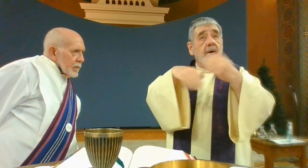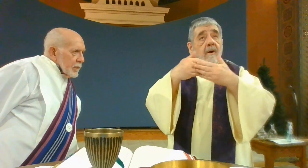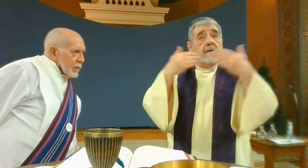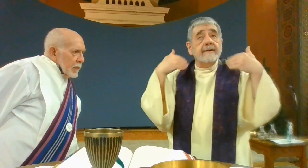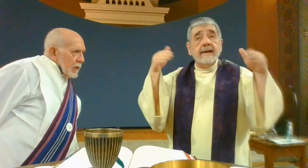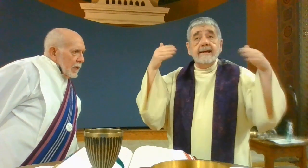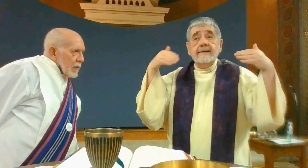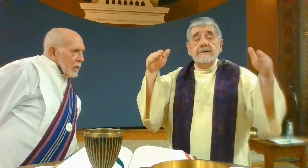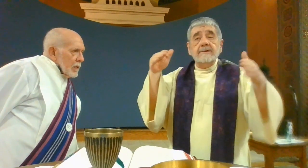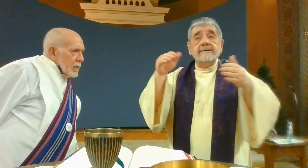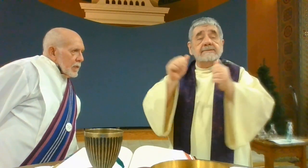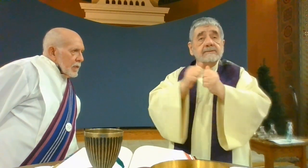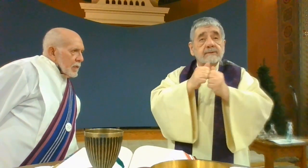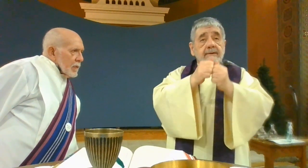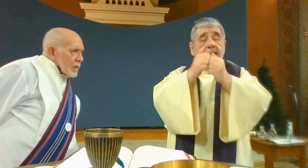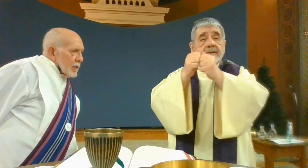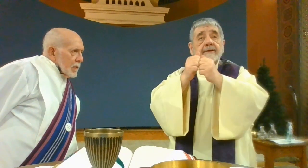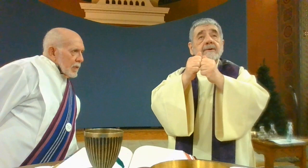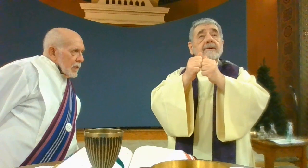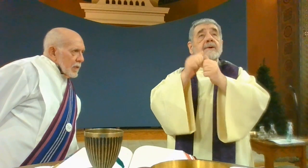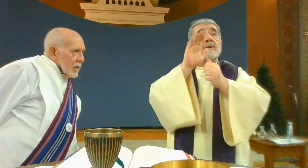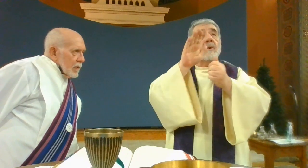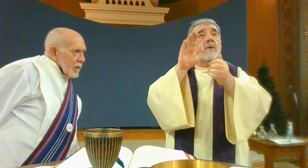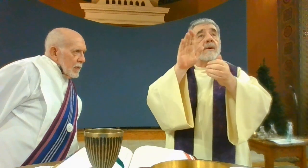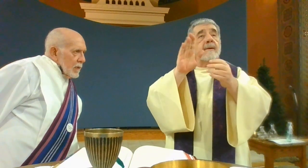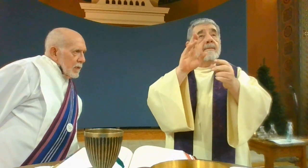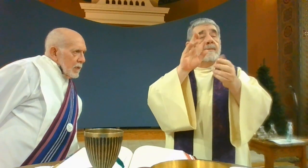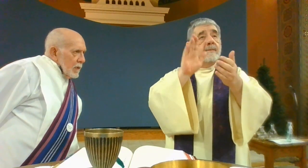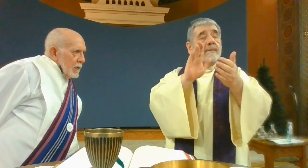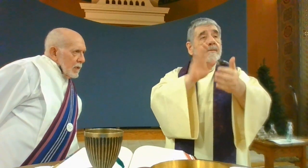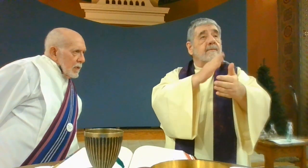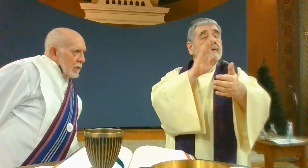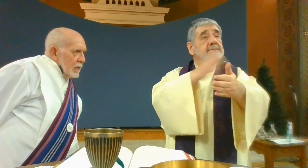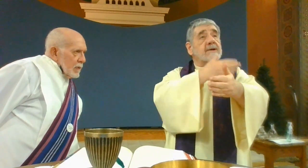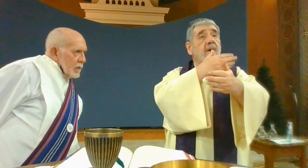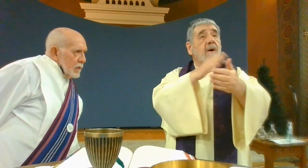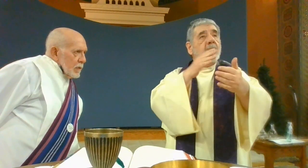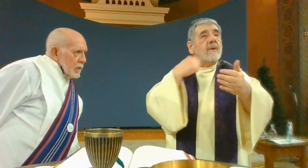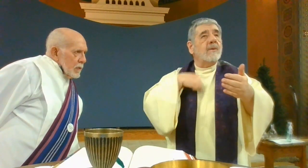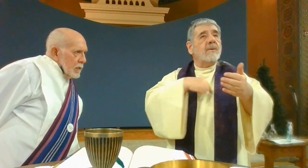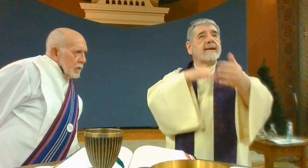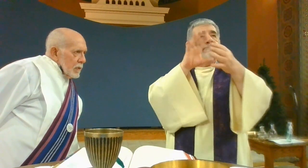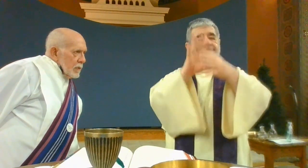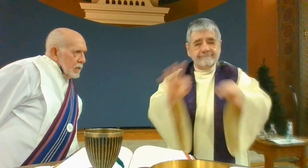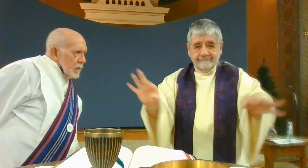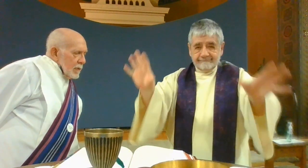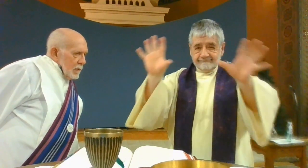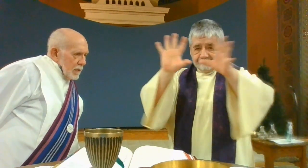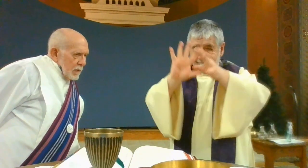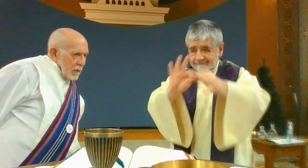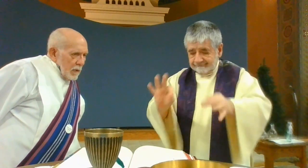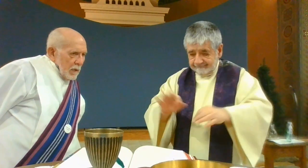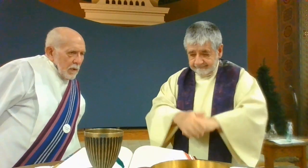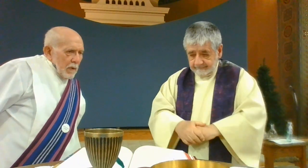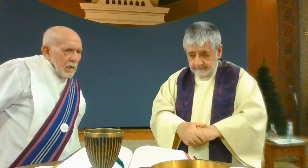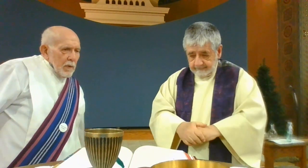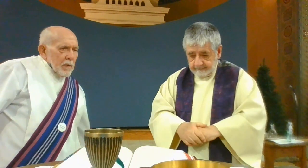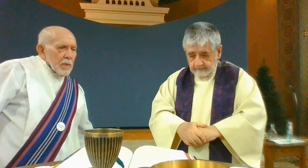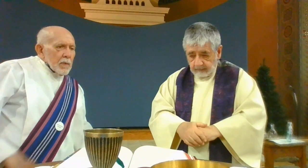dare hope. And so with all the angels, hosts, and powers of heaven, we sing the hymn of your glory as without